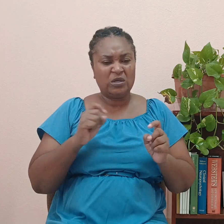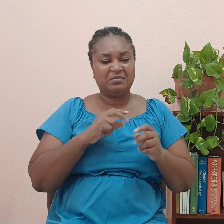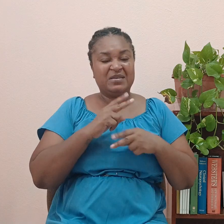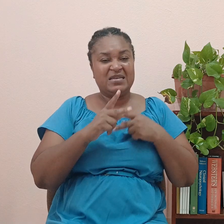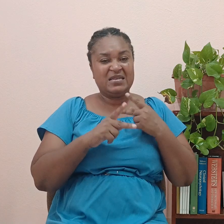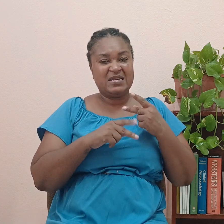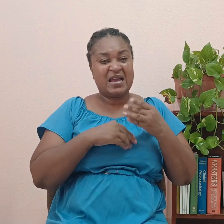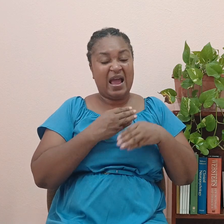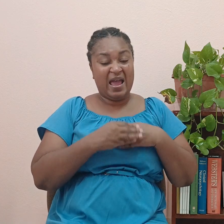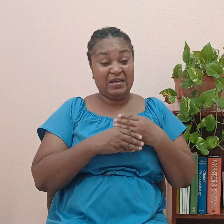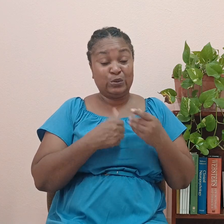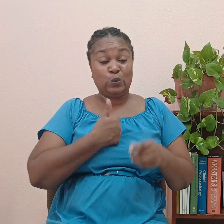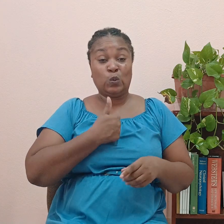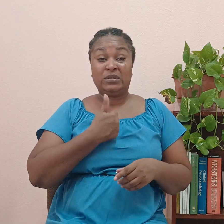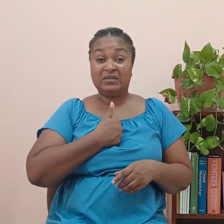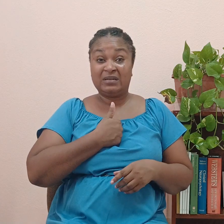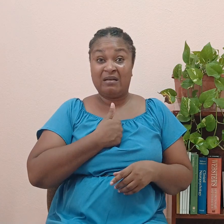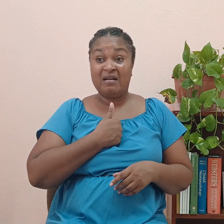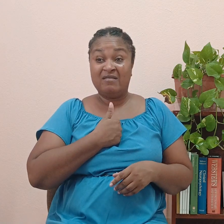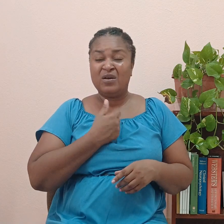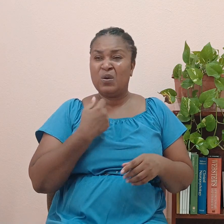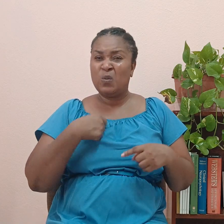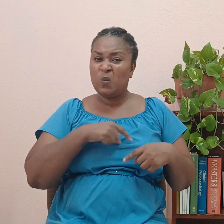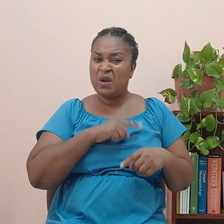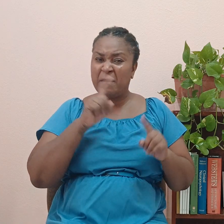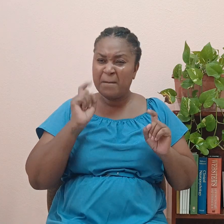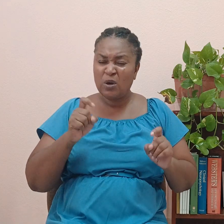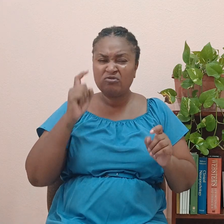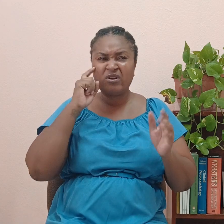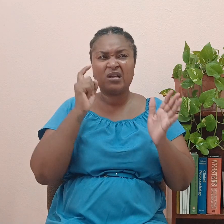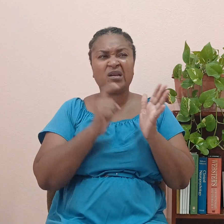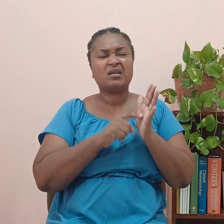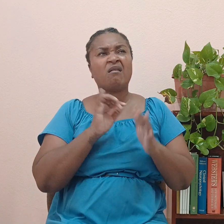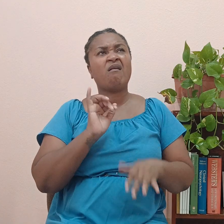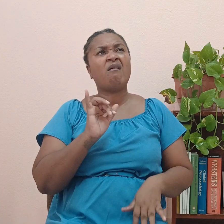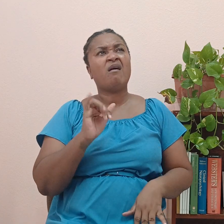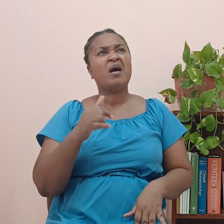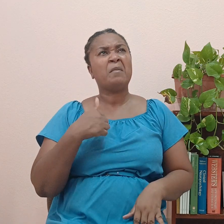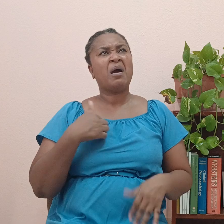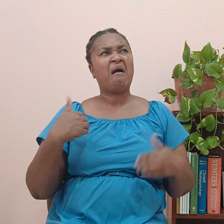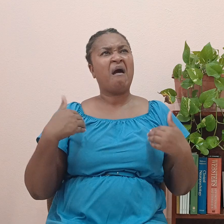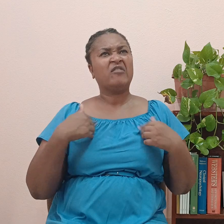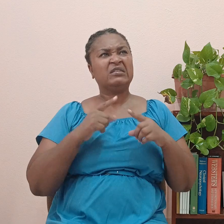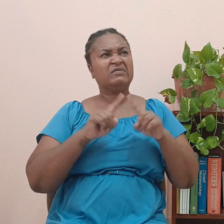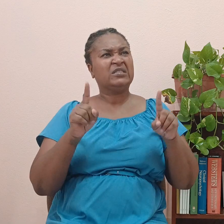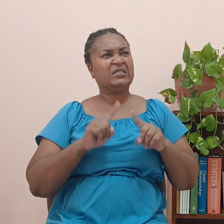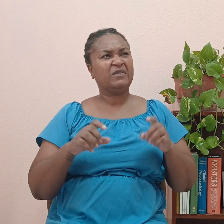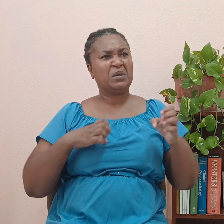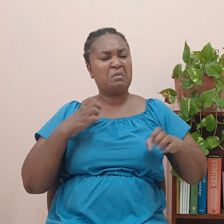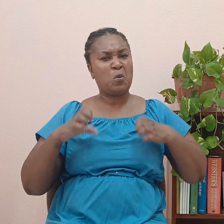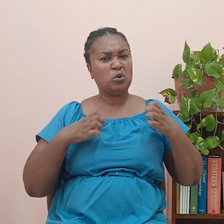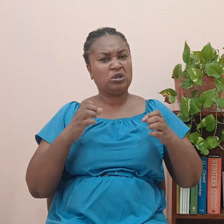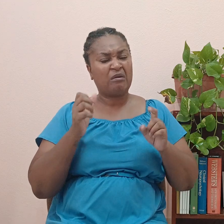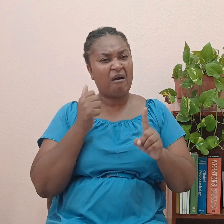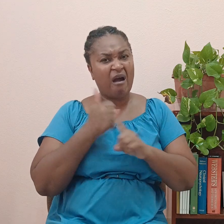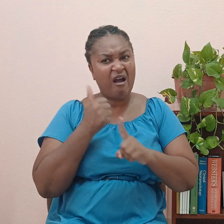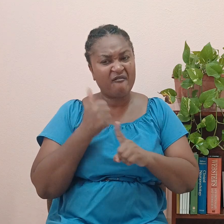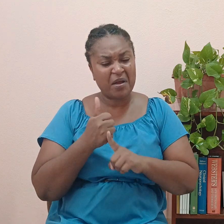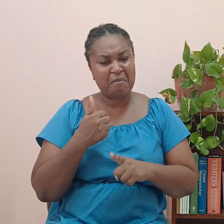and recognize that we have a range of emotions that affect us as well as the people whom